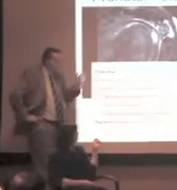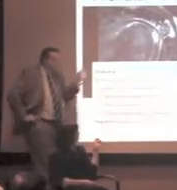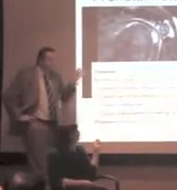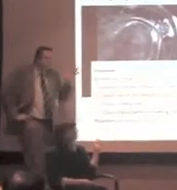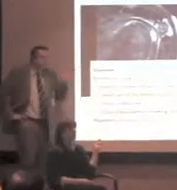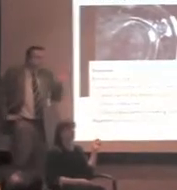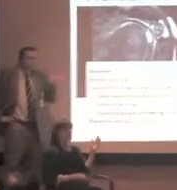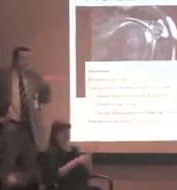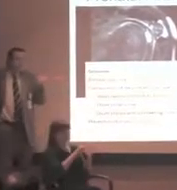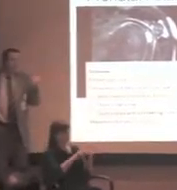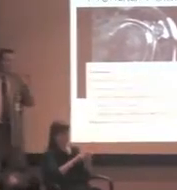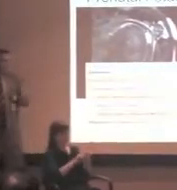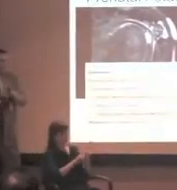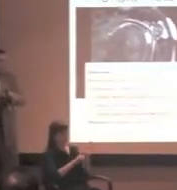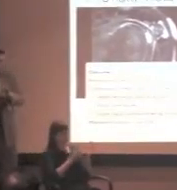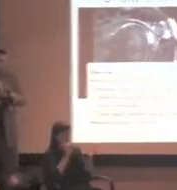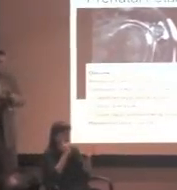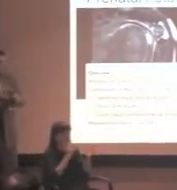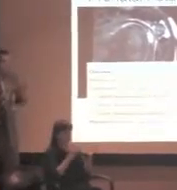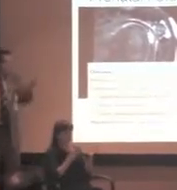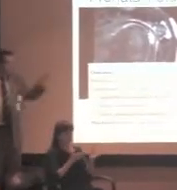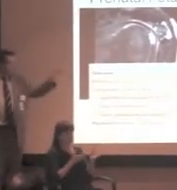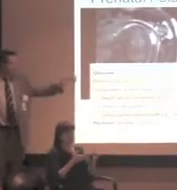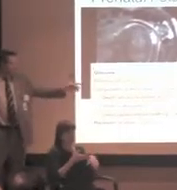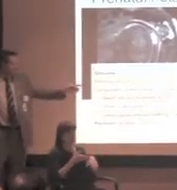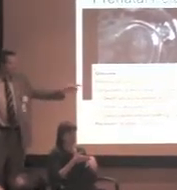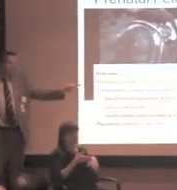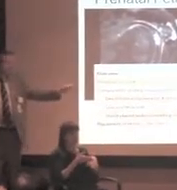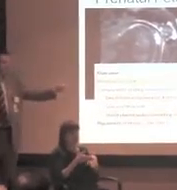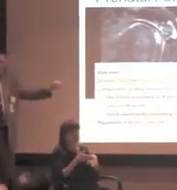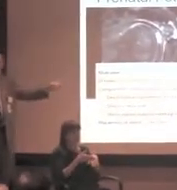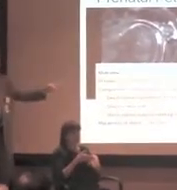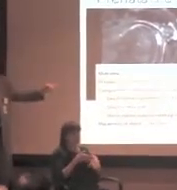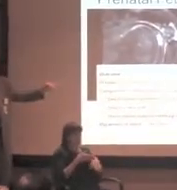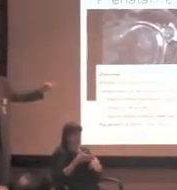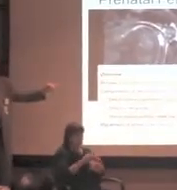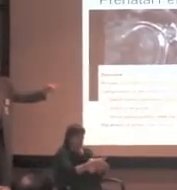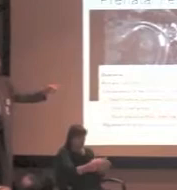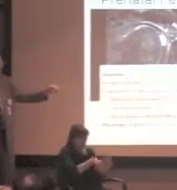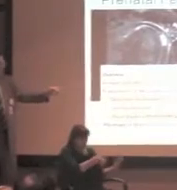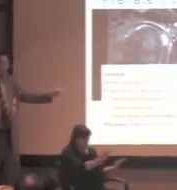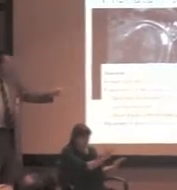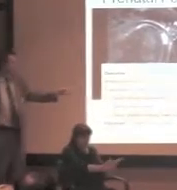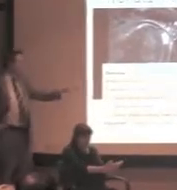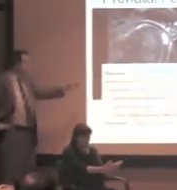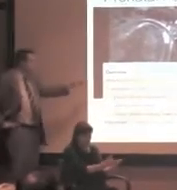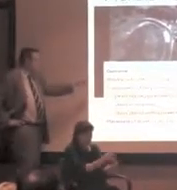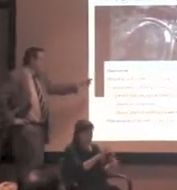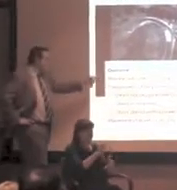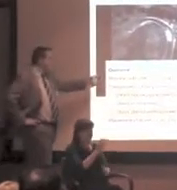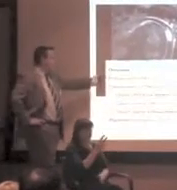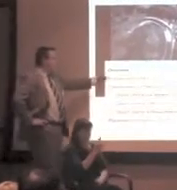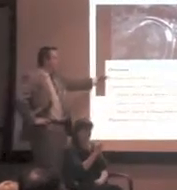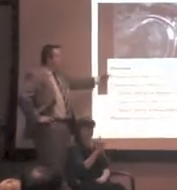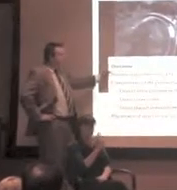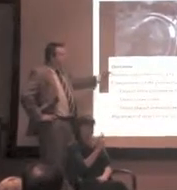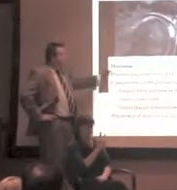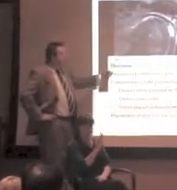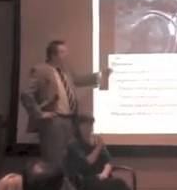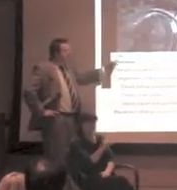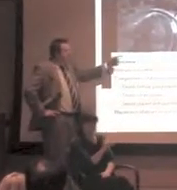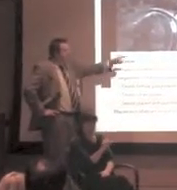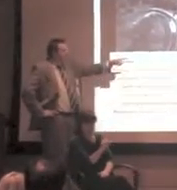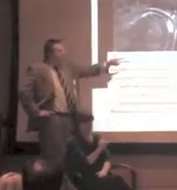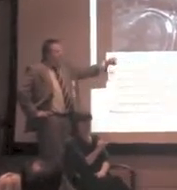So if you got closed after birth, the shunting rate was 82%. And when that was reviewed by